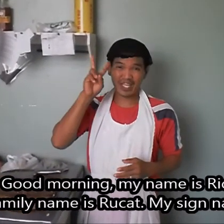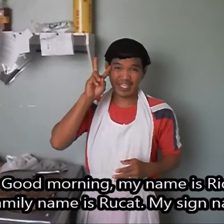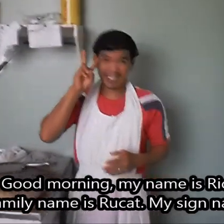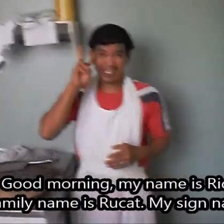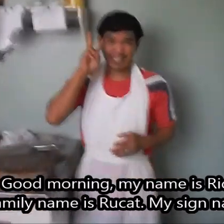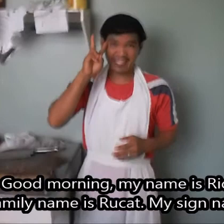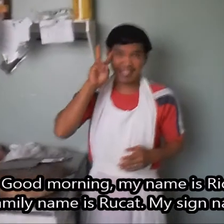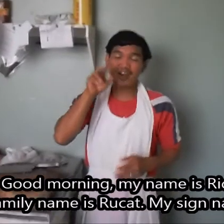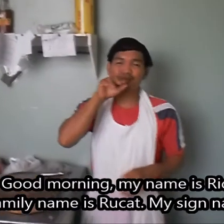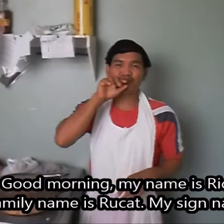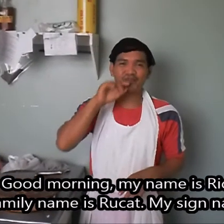Your name.